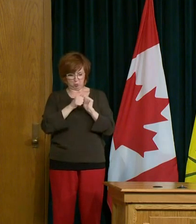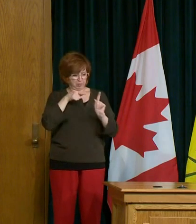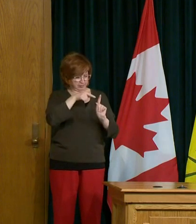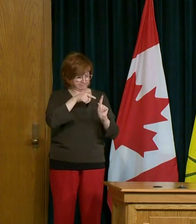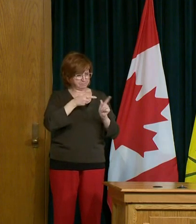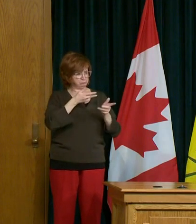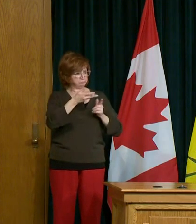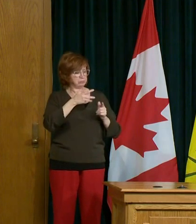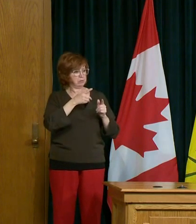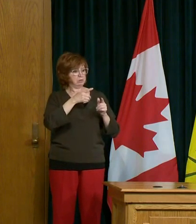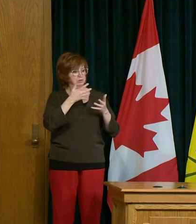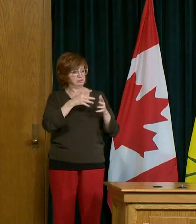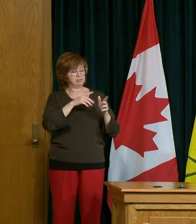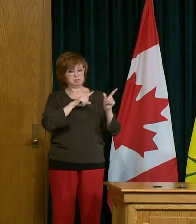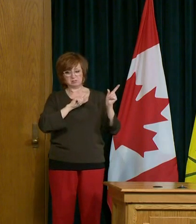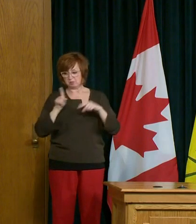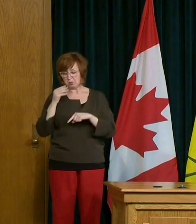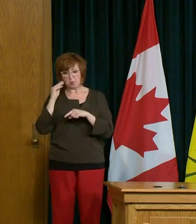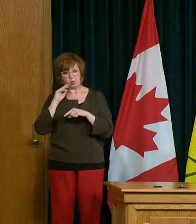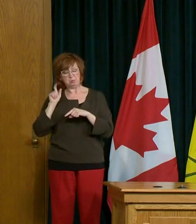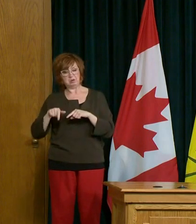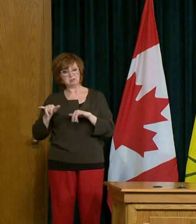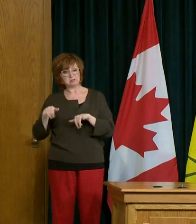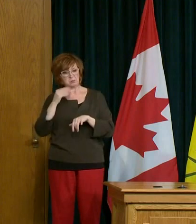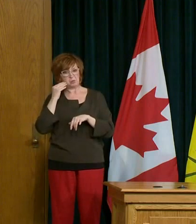self-isolated. There were very specific